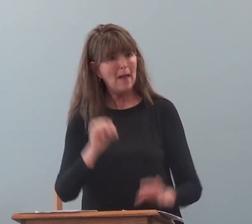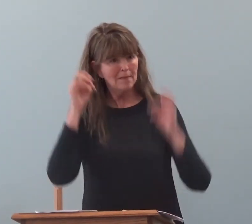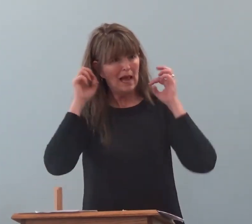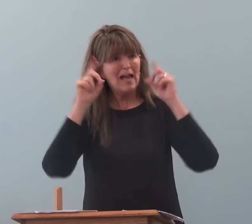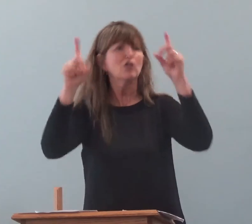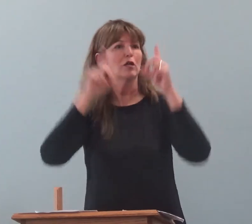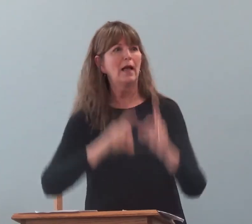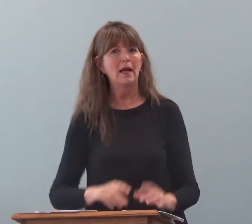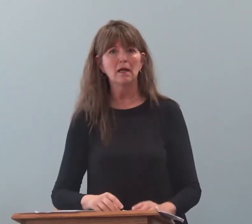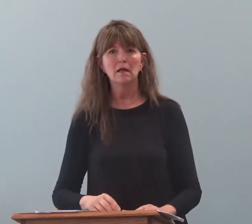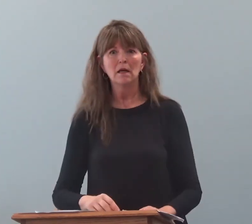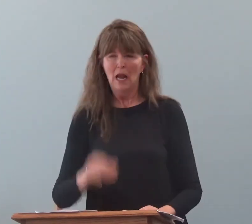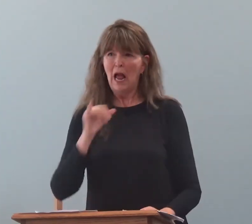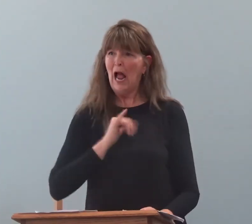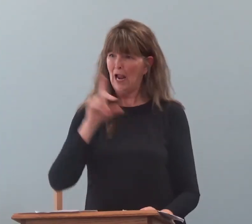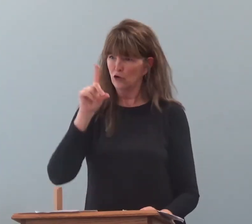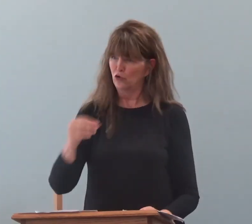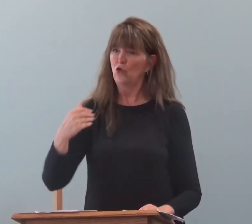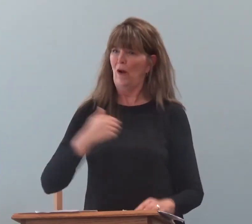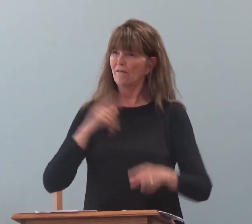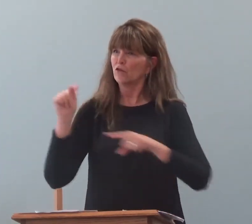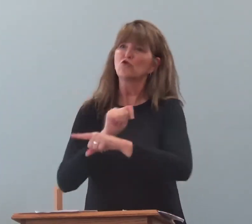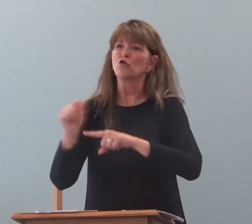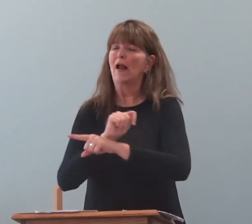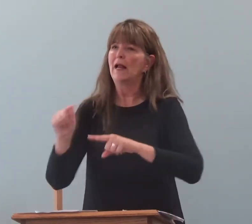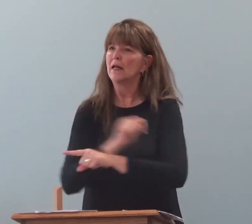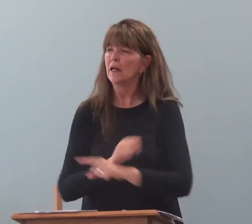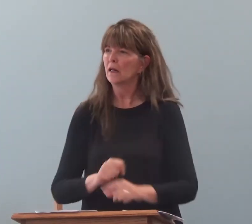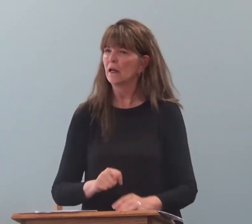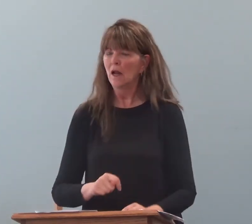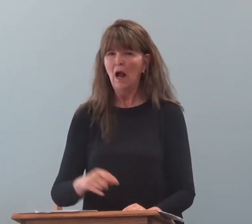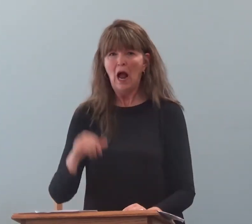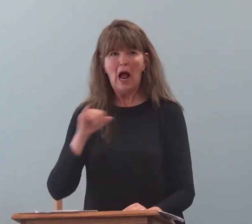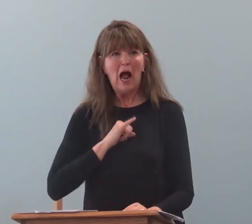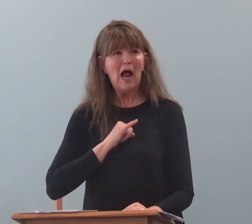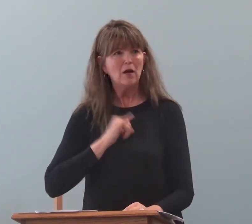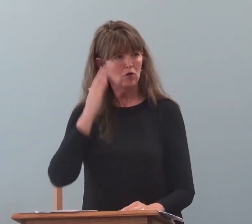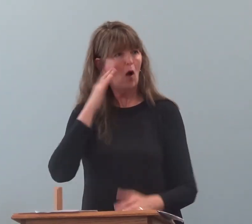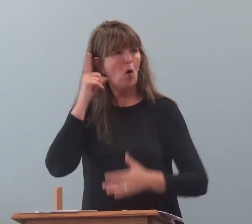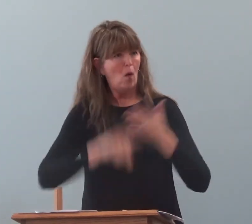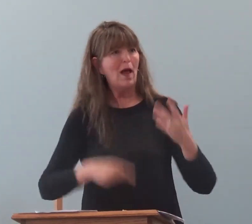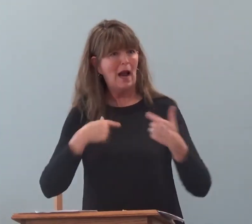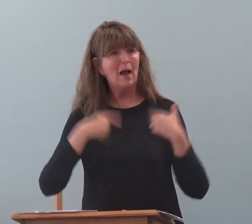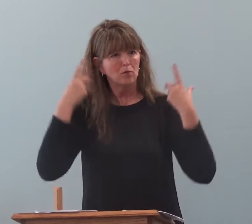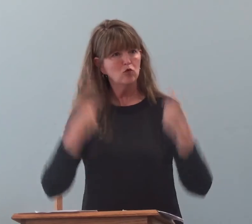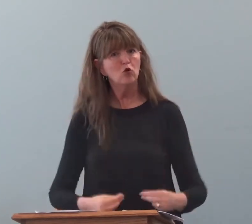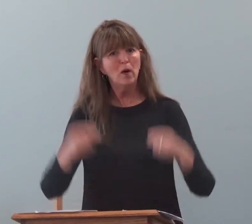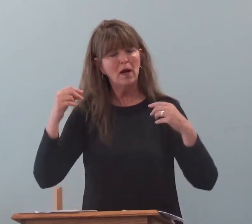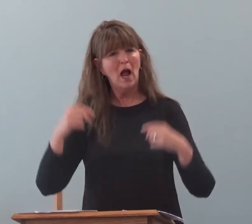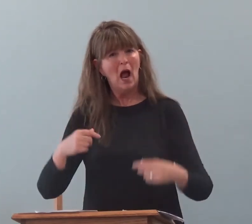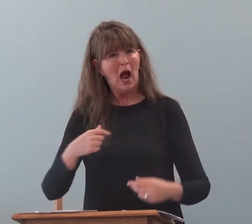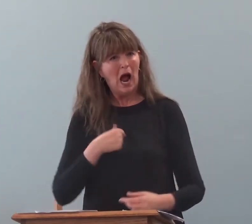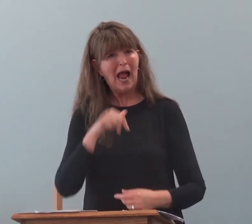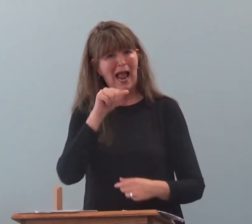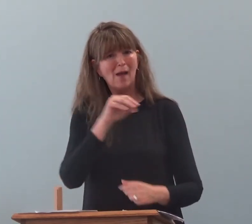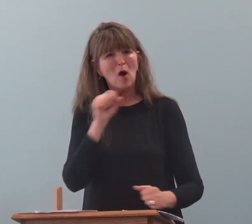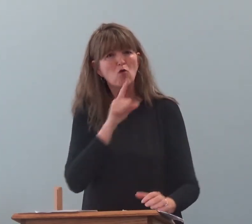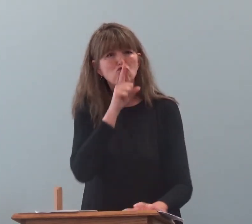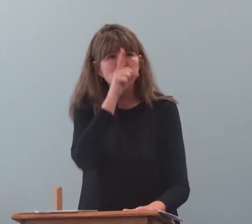differently. I thought they would recognize the fact that I'm educated, that I am trained, that I do know what I'm doing, that